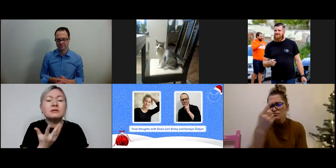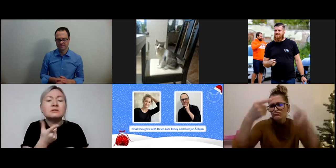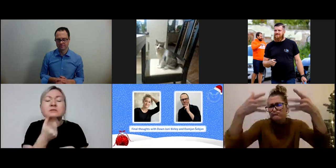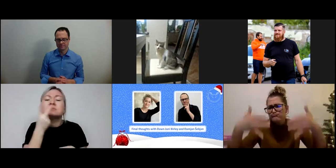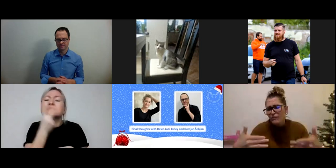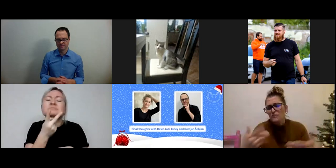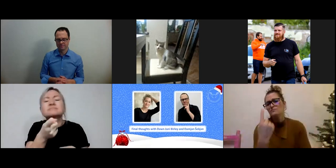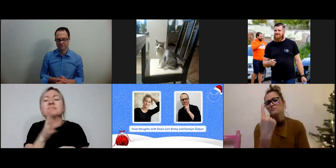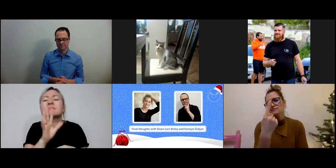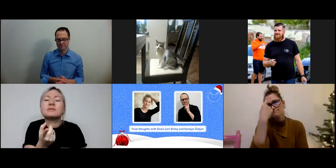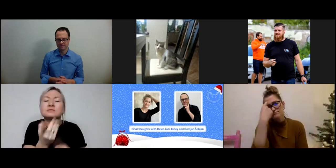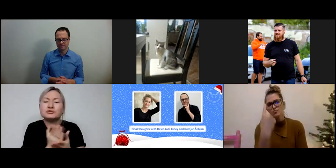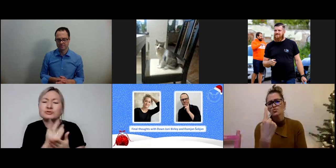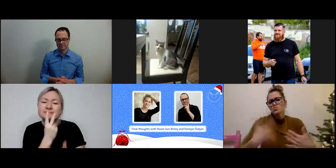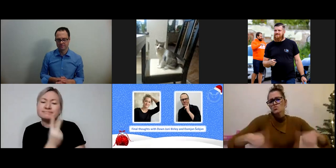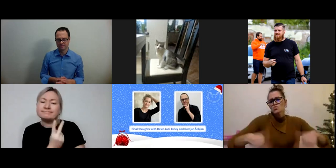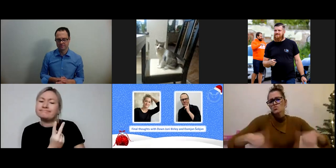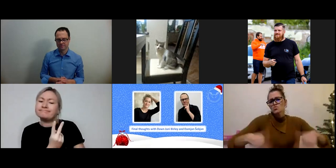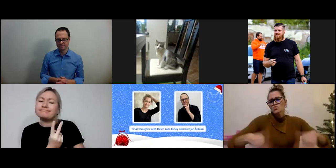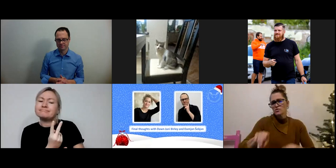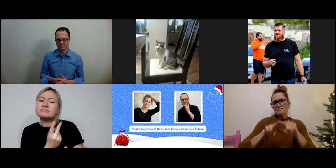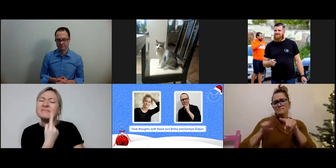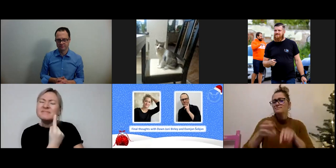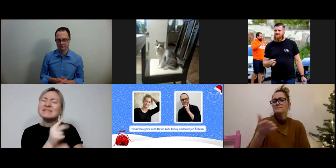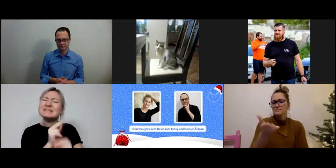What was one thing that you thought needs to improve?